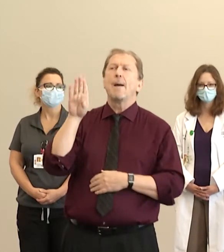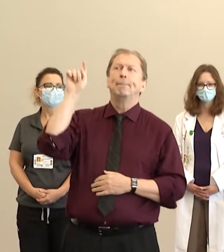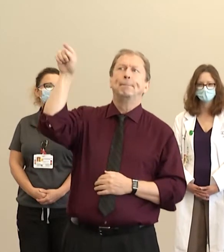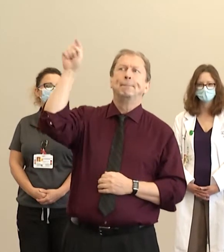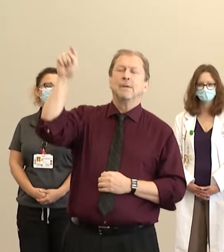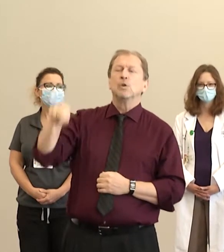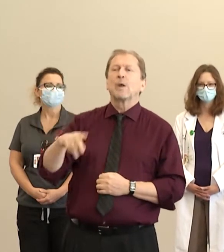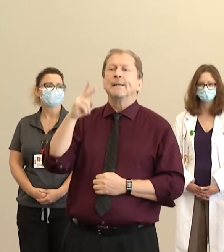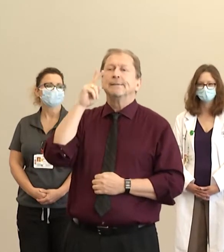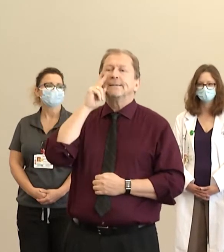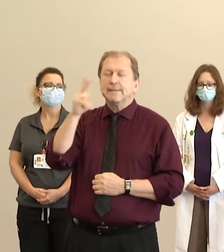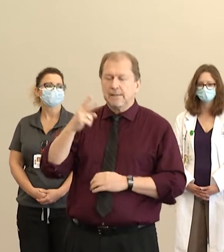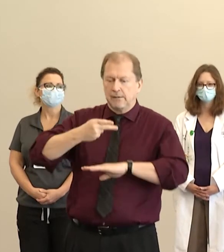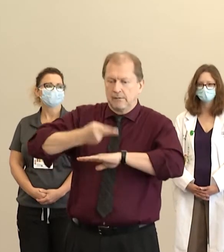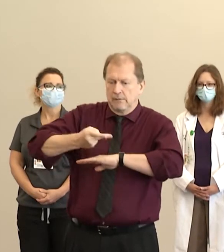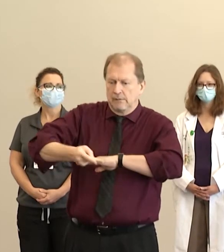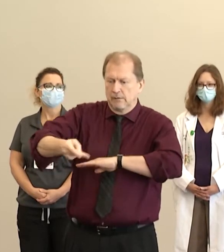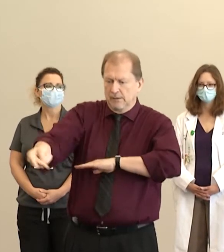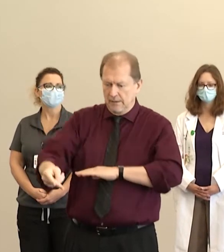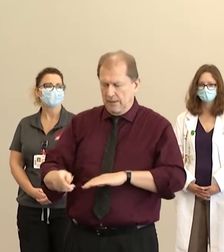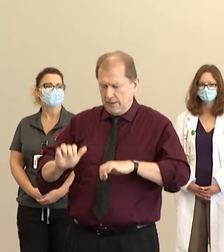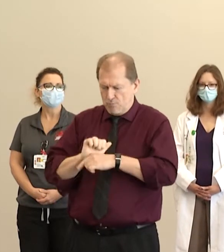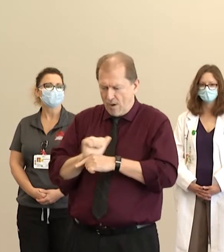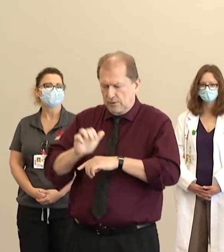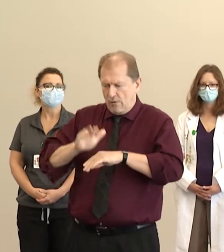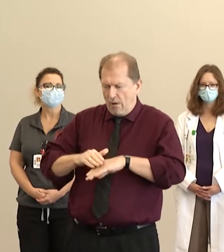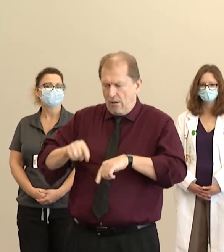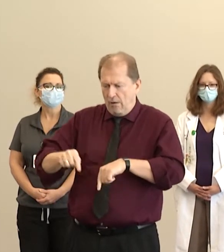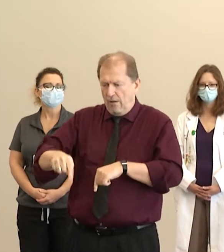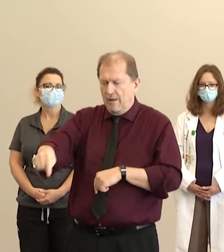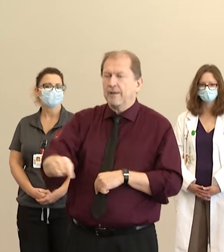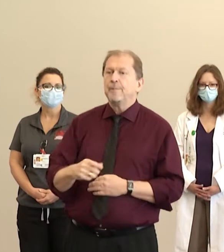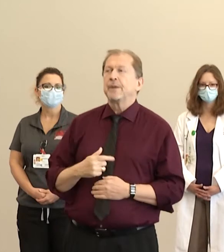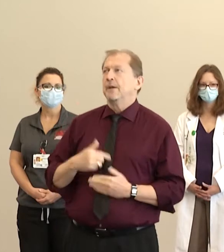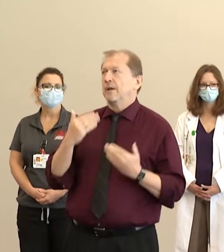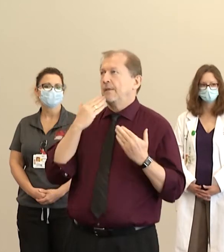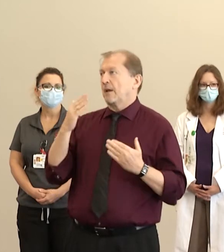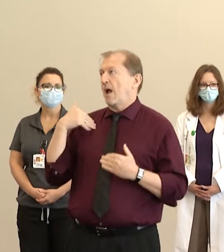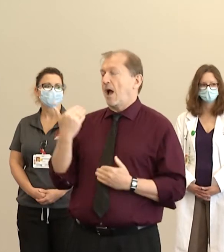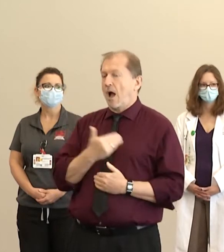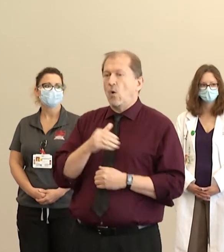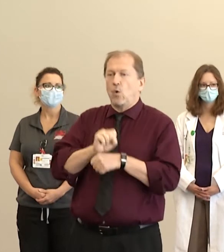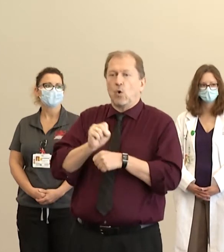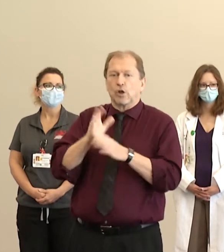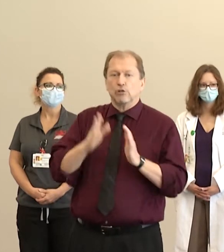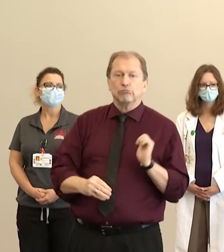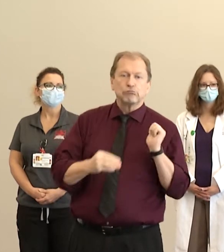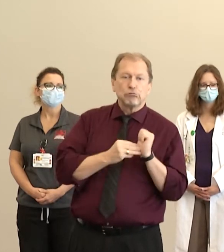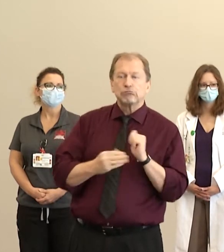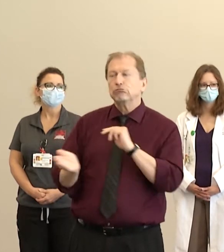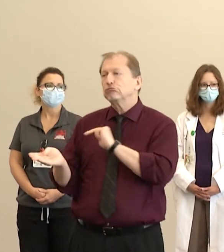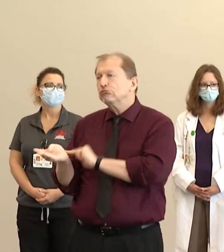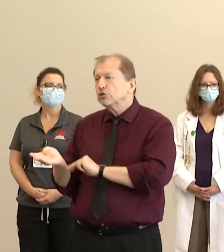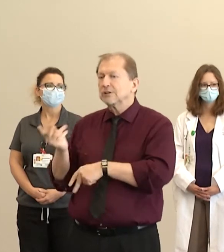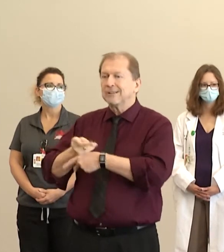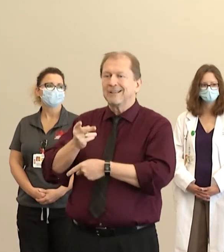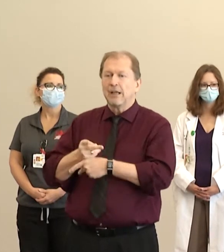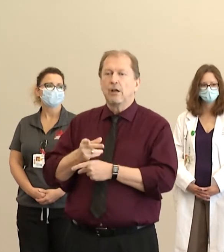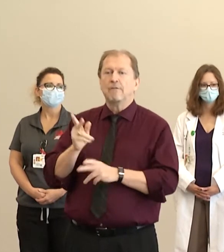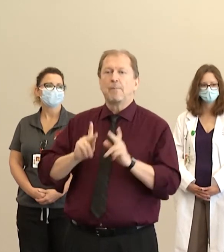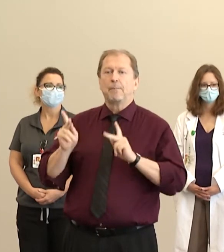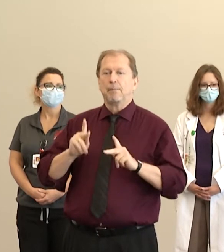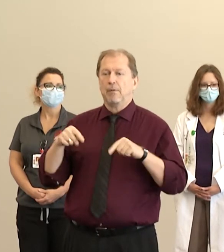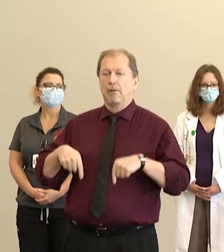I'm grateful to our healthcare workers for doing what it takes to care for people of Cook County during this